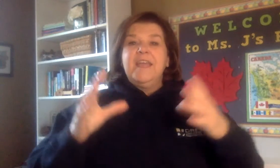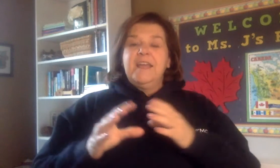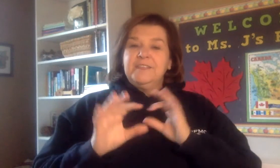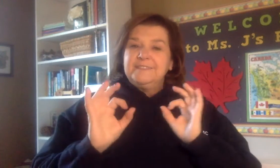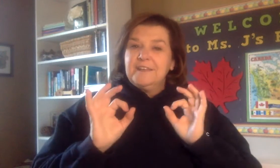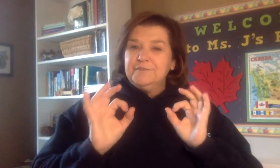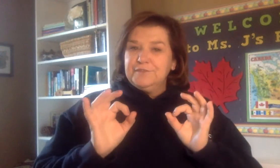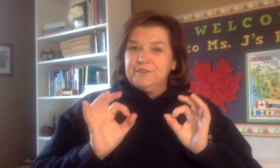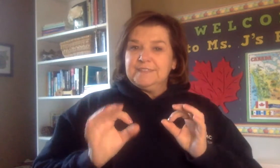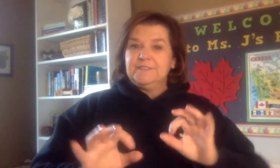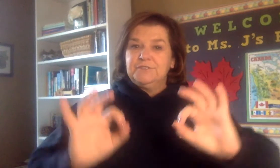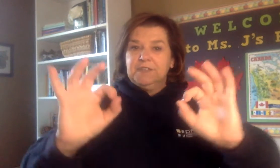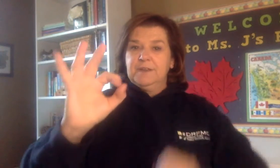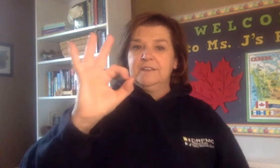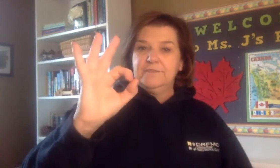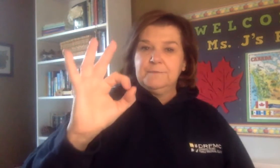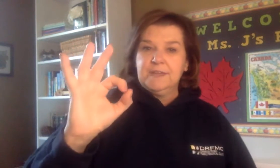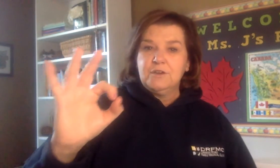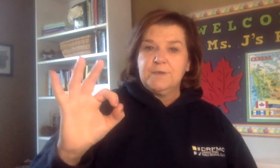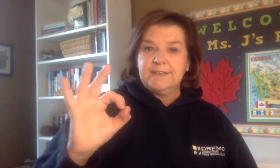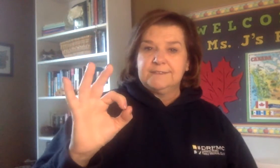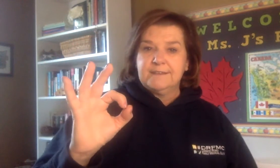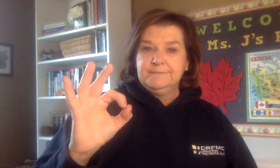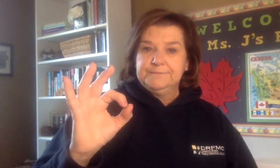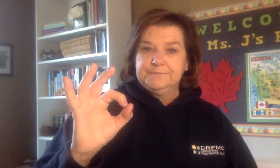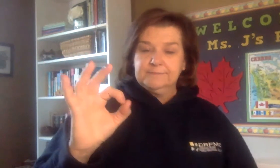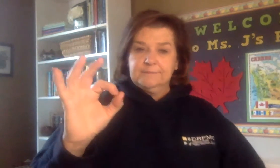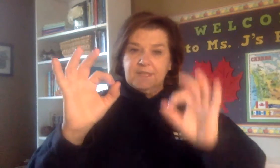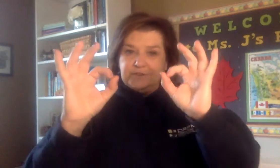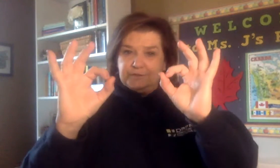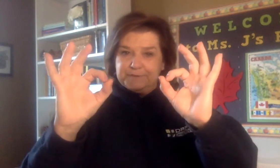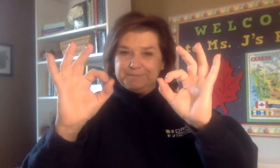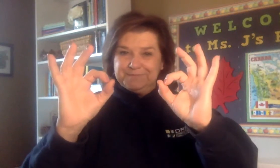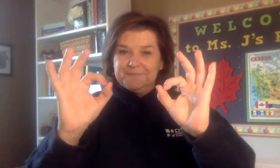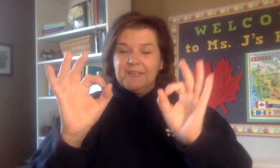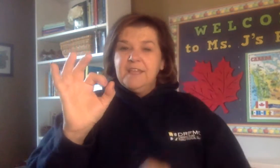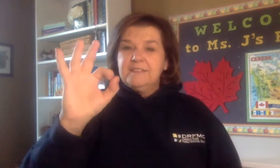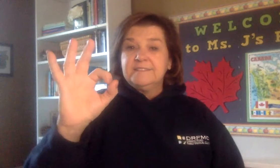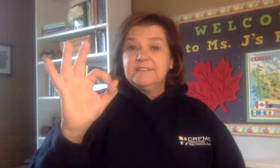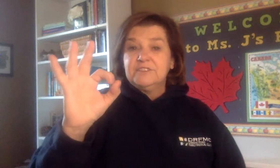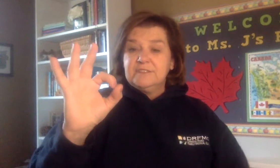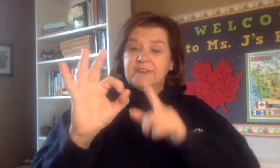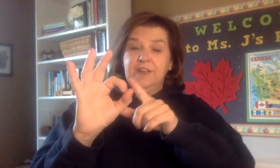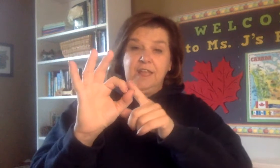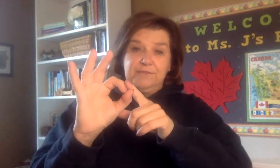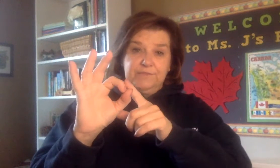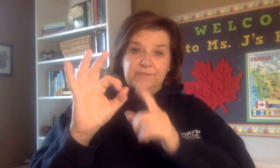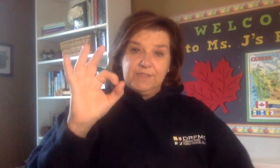And then the sign for free is an interesting one. If you make an OK sign, two of them, that's actually the letter F in